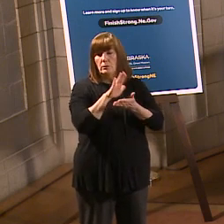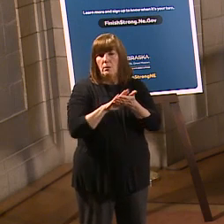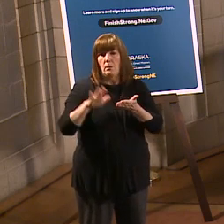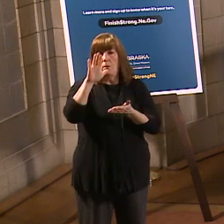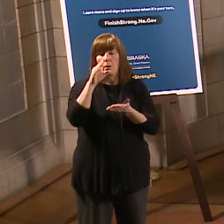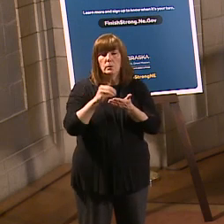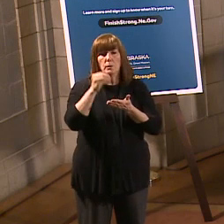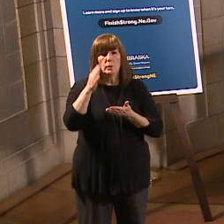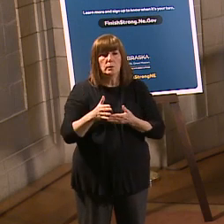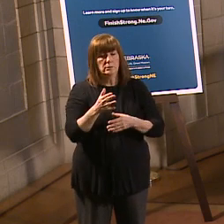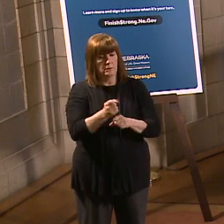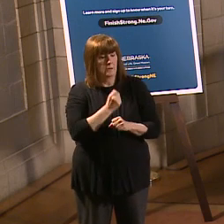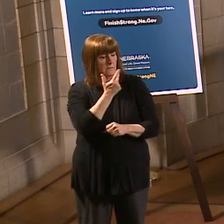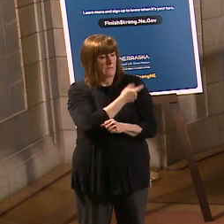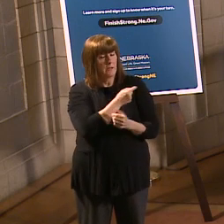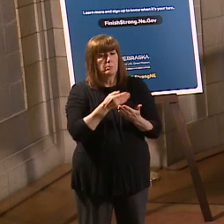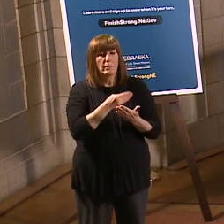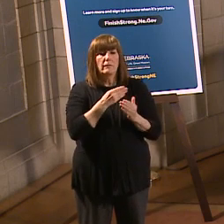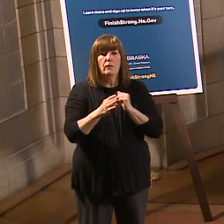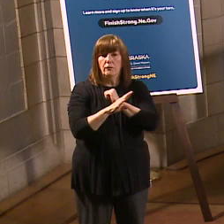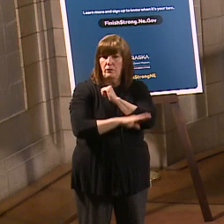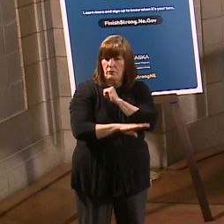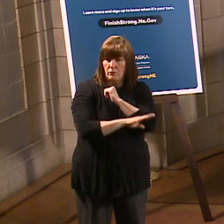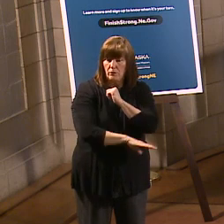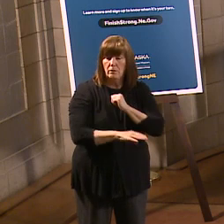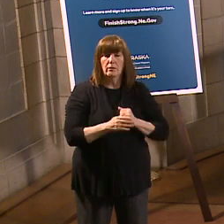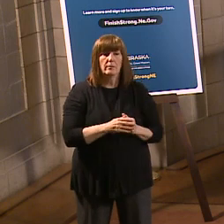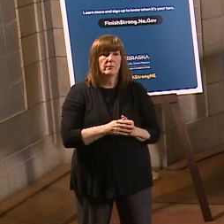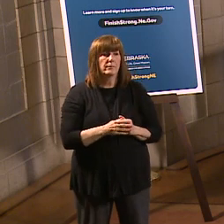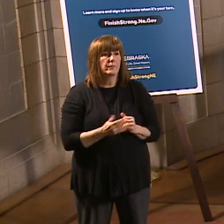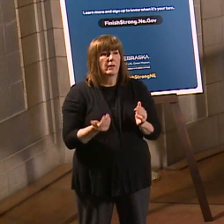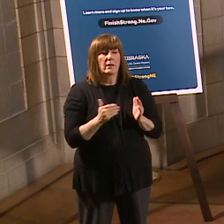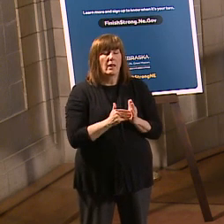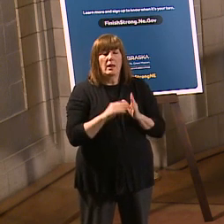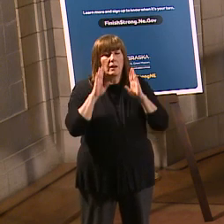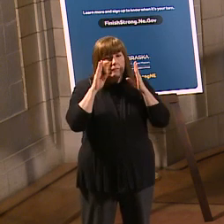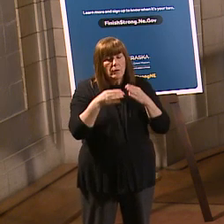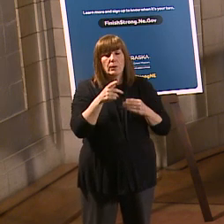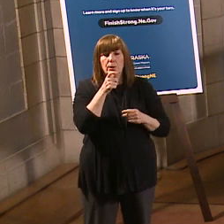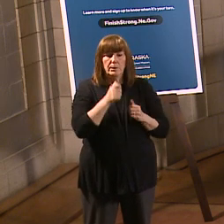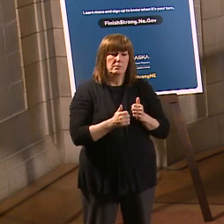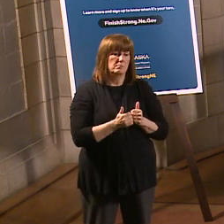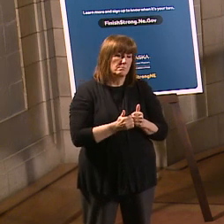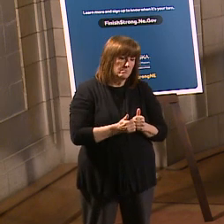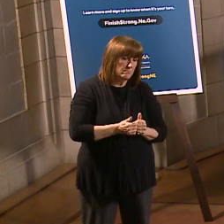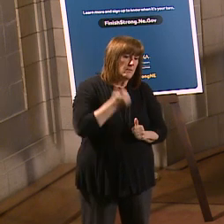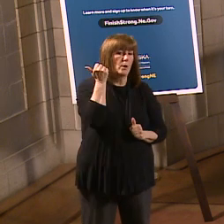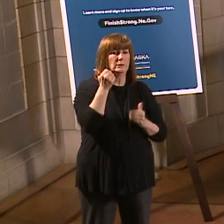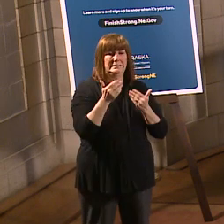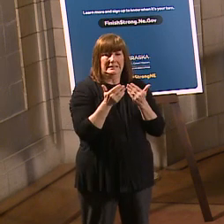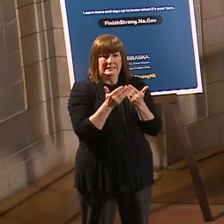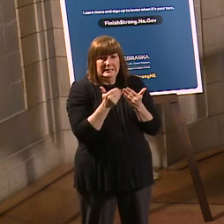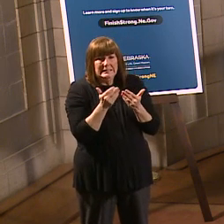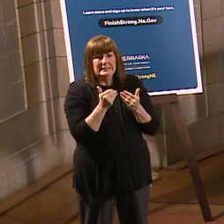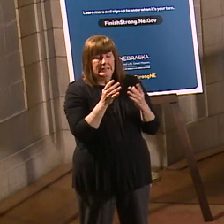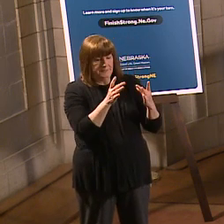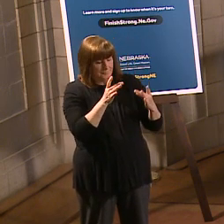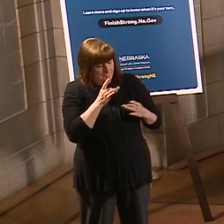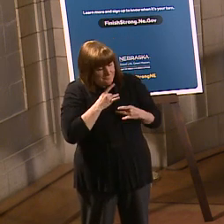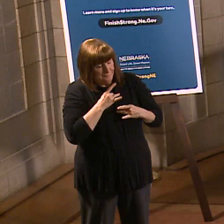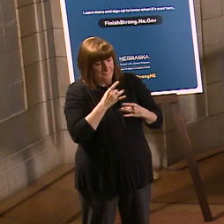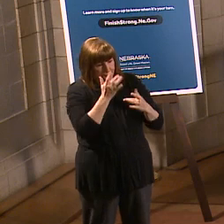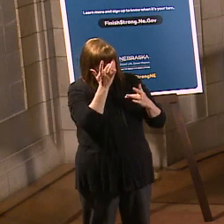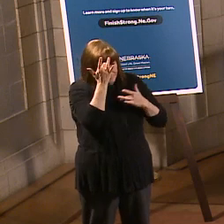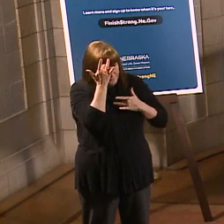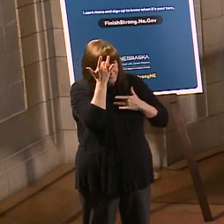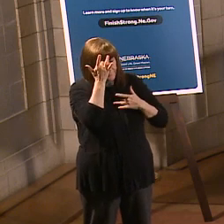able to get vaccinated before the fall? And again, we're going to be focusing on people who are the most vulnerable to having those very